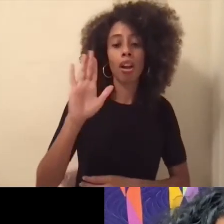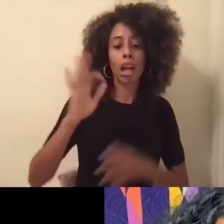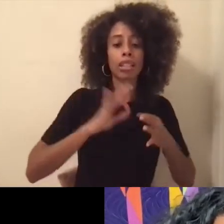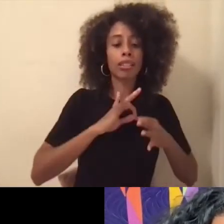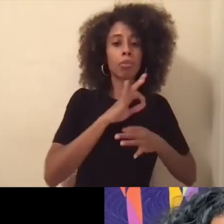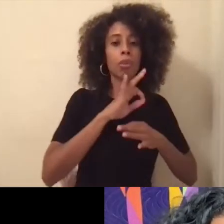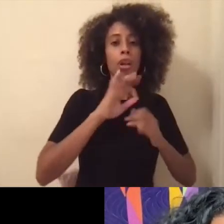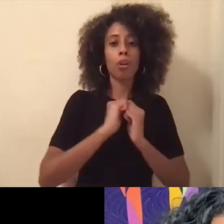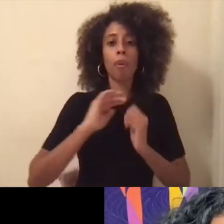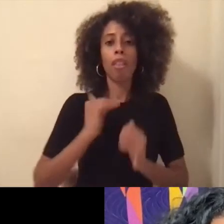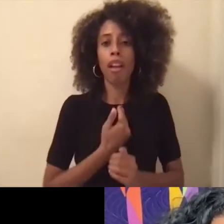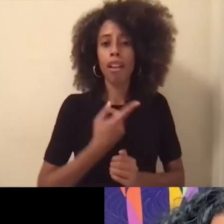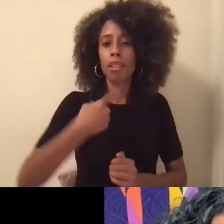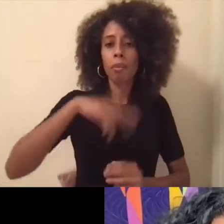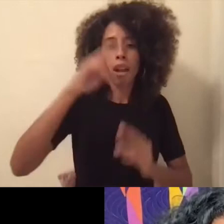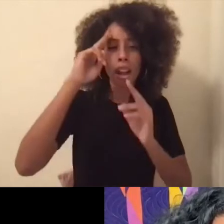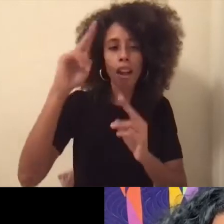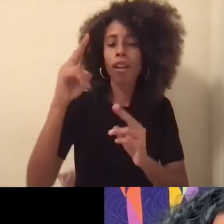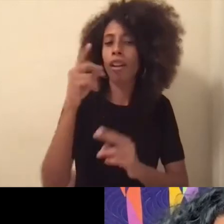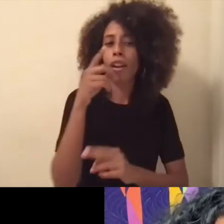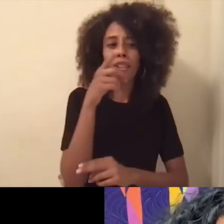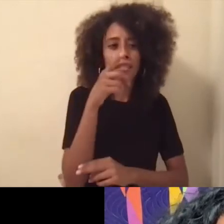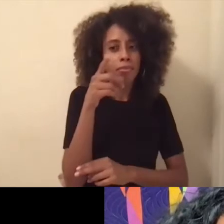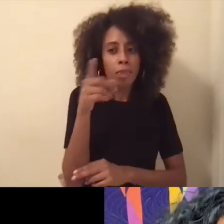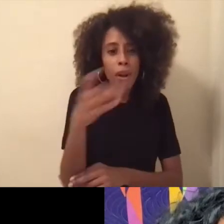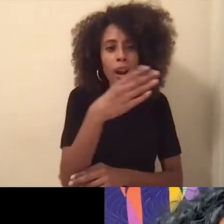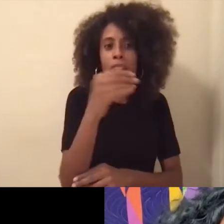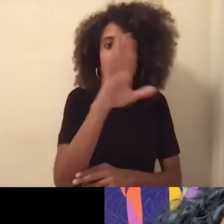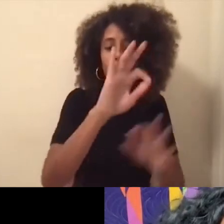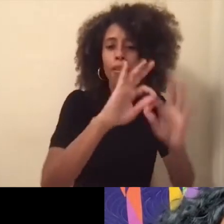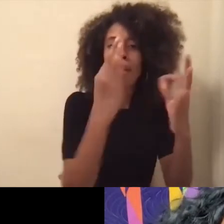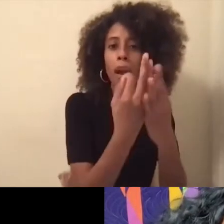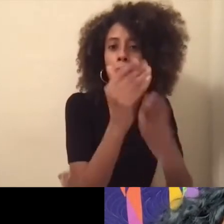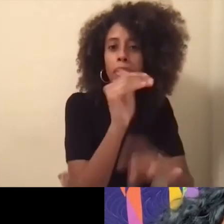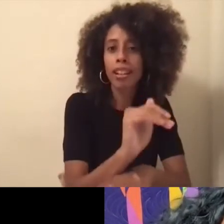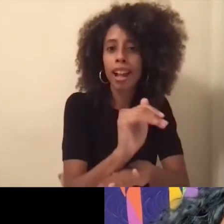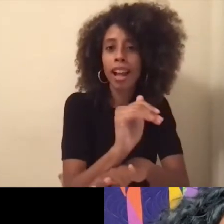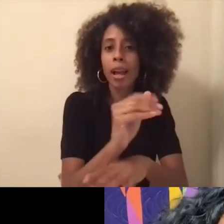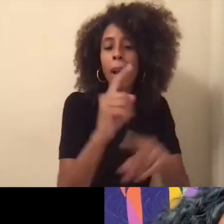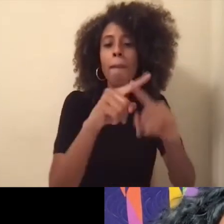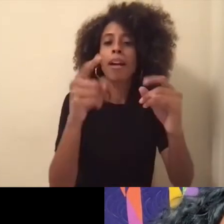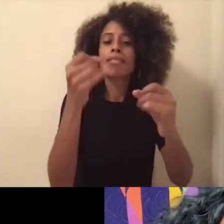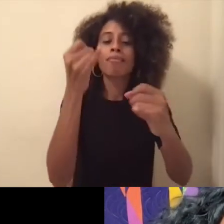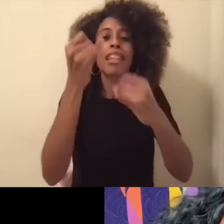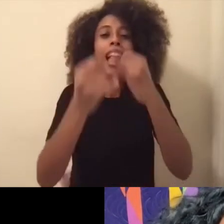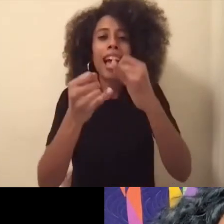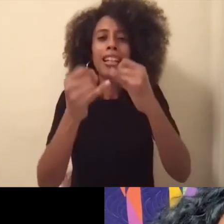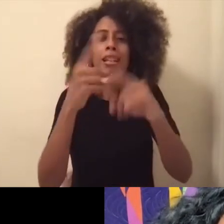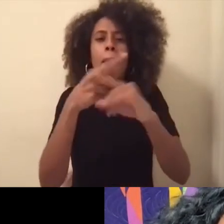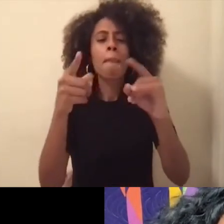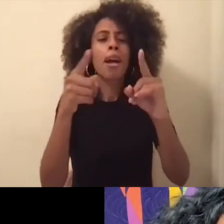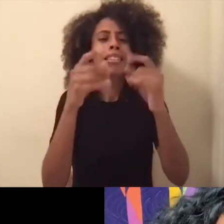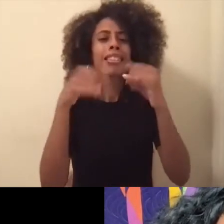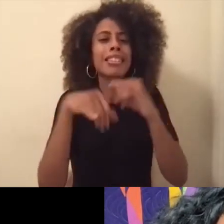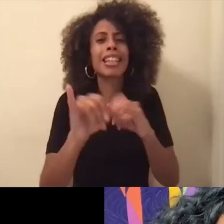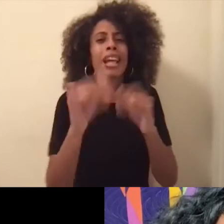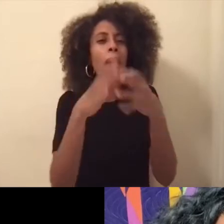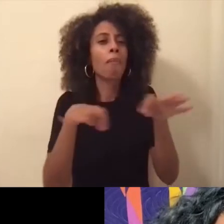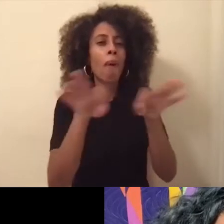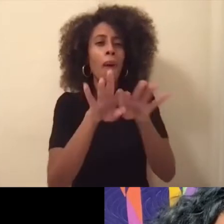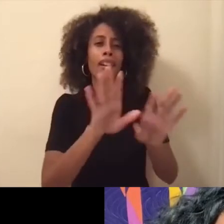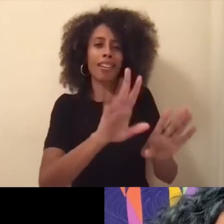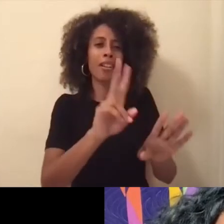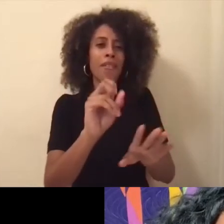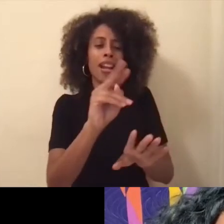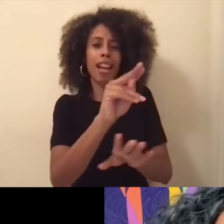your family tonight. And of course, last but not least, Vanessa, thank you. You are such a gem.